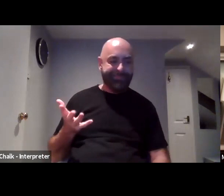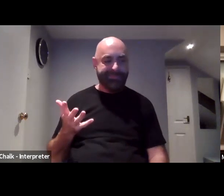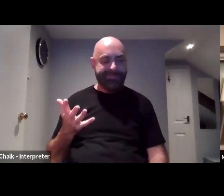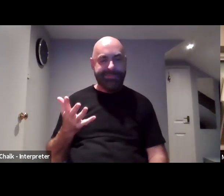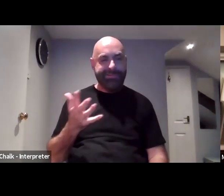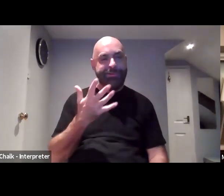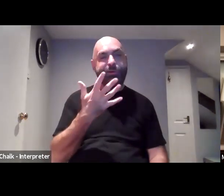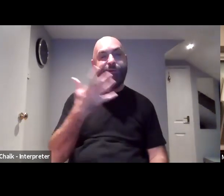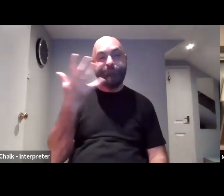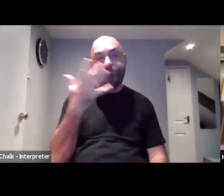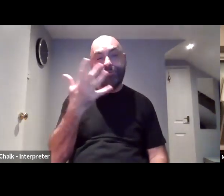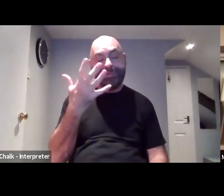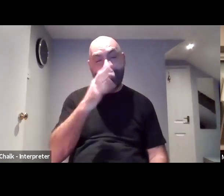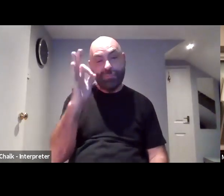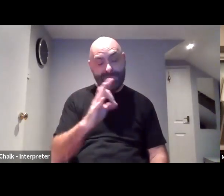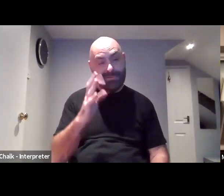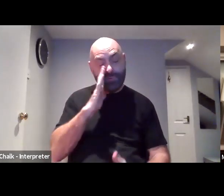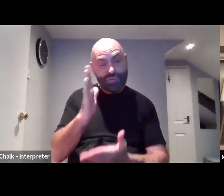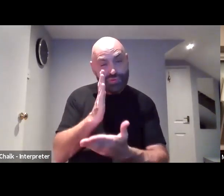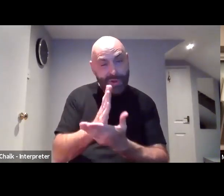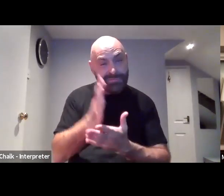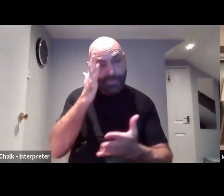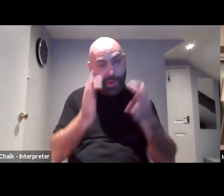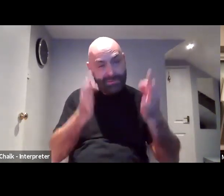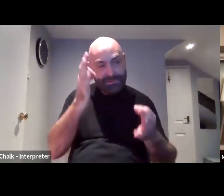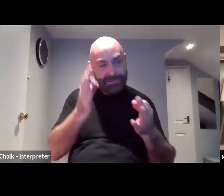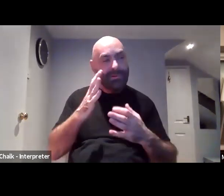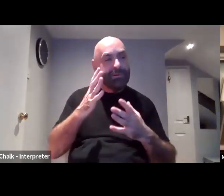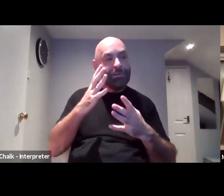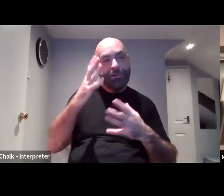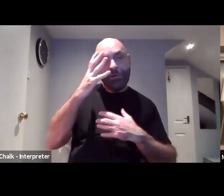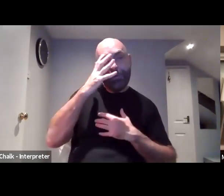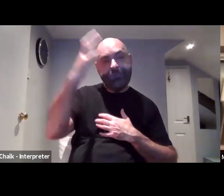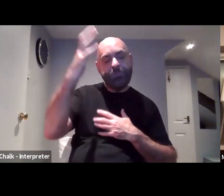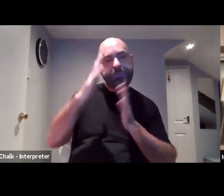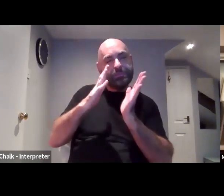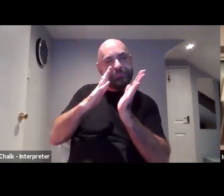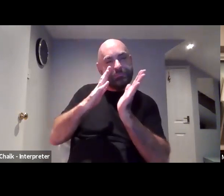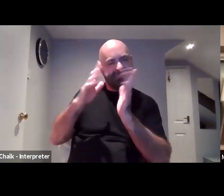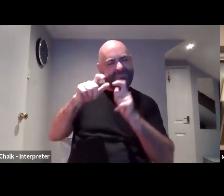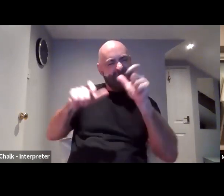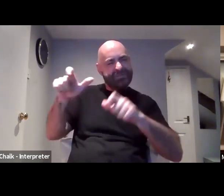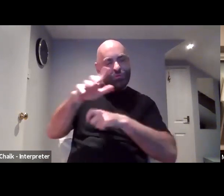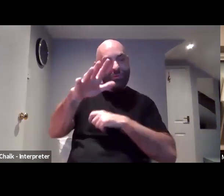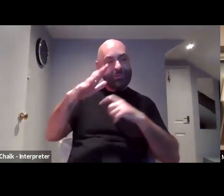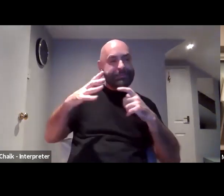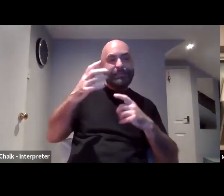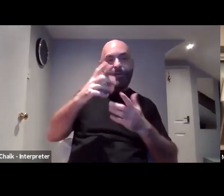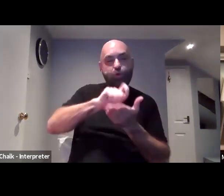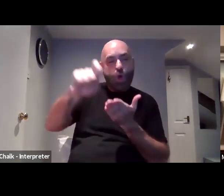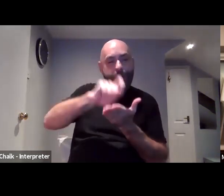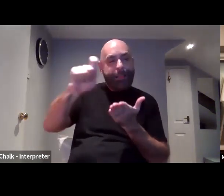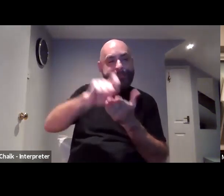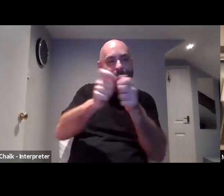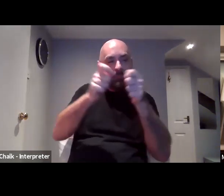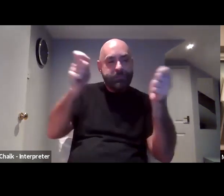Only 15% trust politicians. And government ministers, 16%, below journalists who are